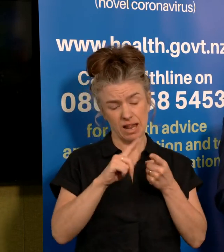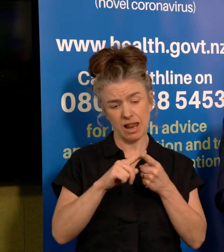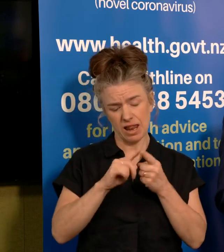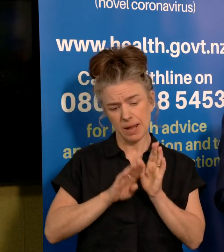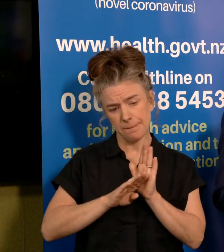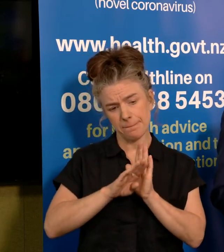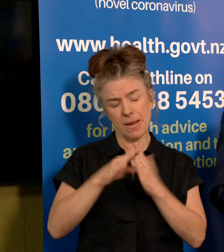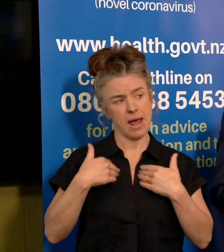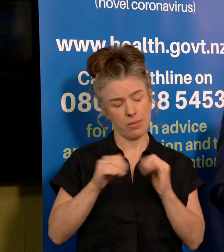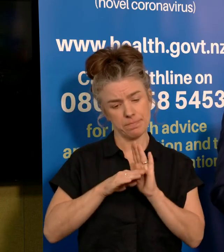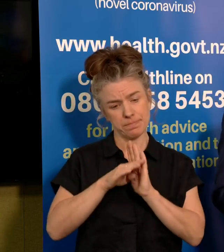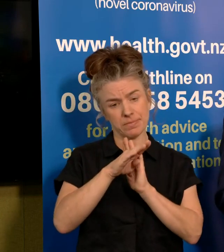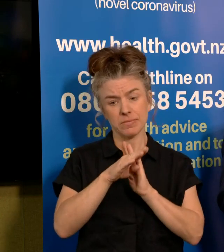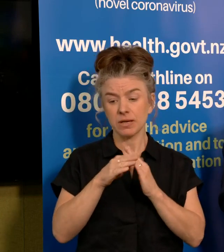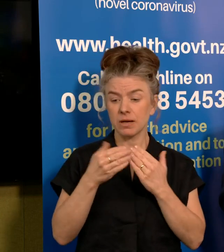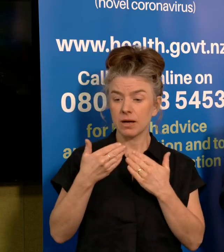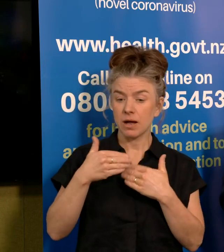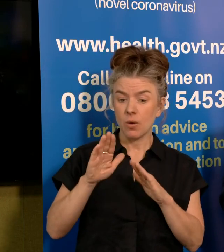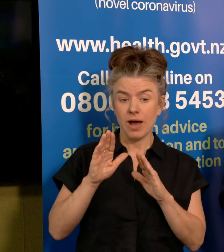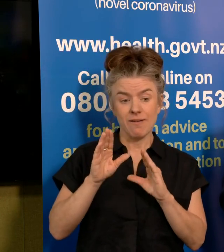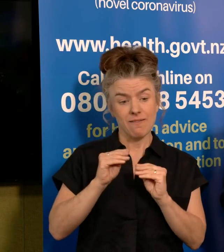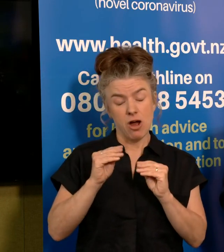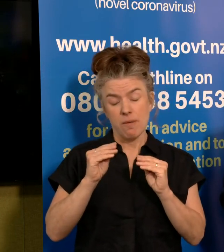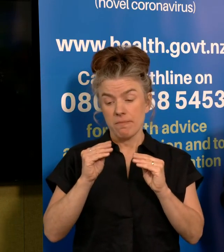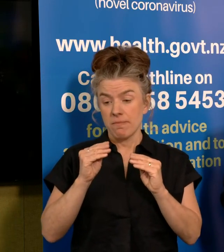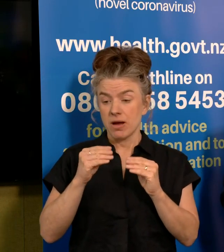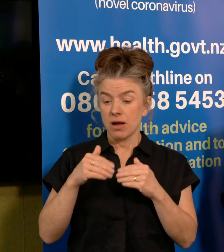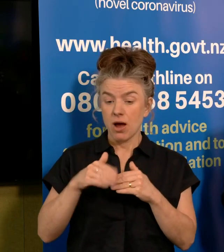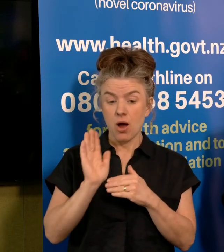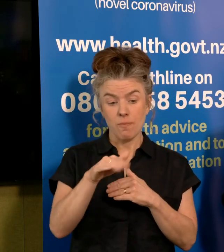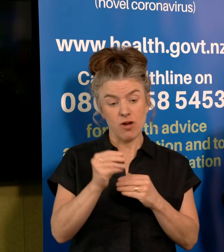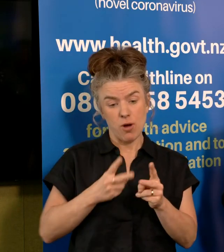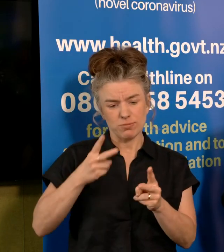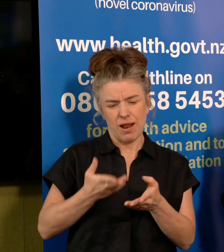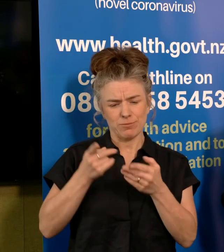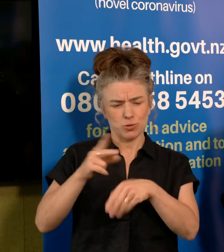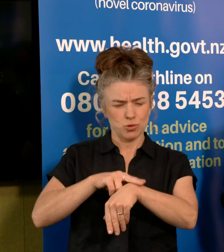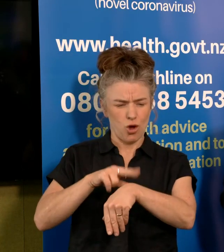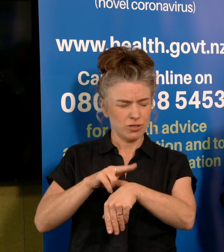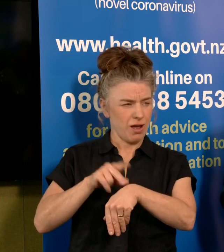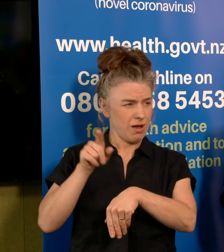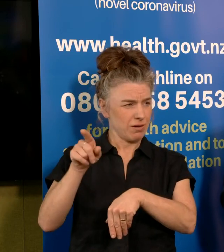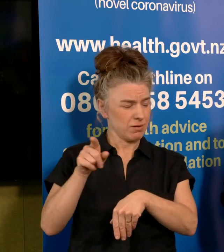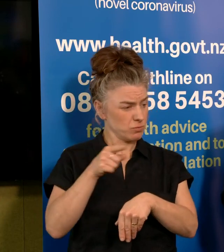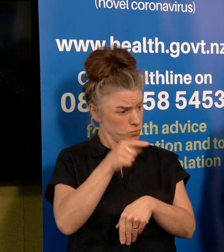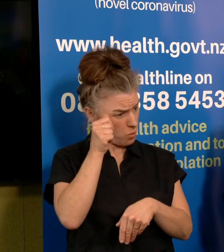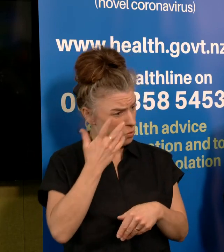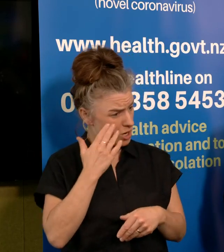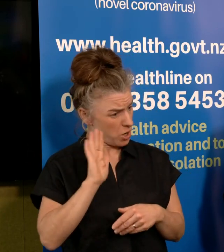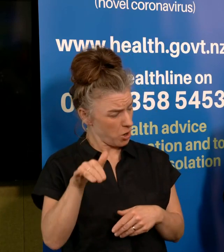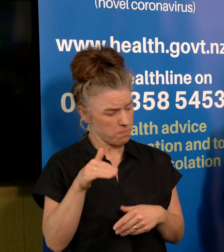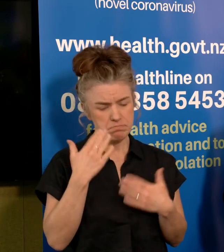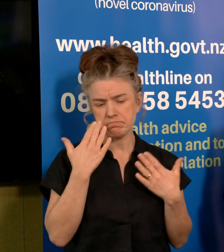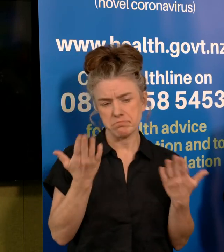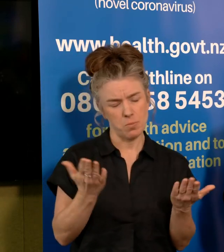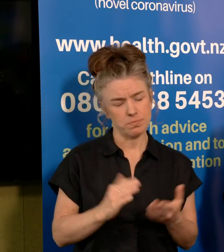improving, and the decision about discharge will be with the clinicians who are caring for the person. So no indication when that might happen? No, not at this stage. If we talk